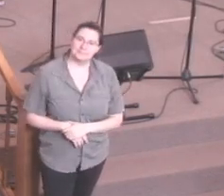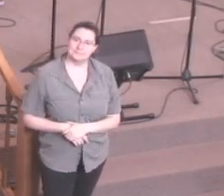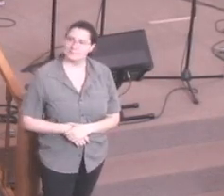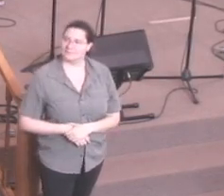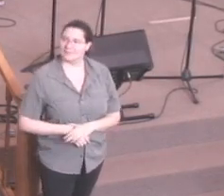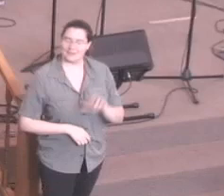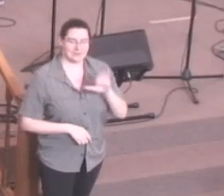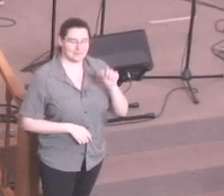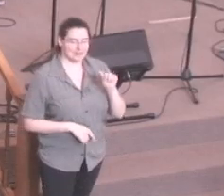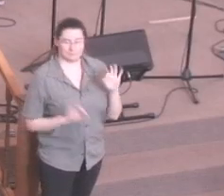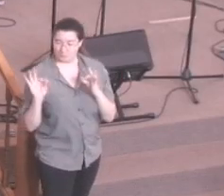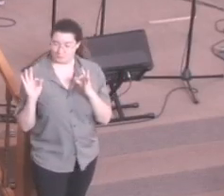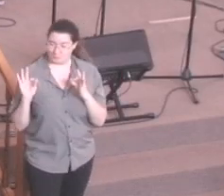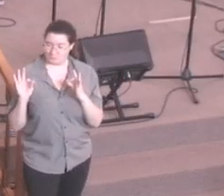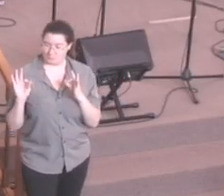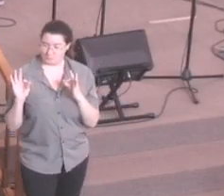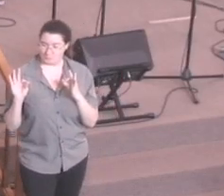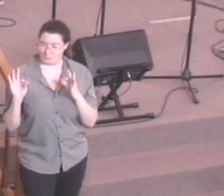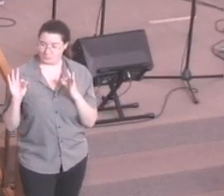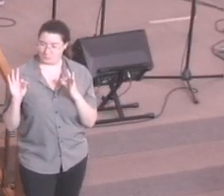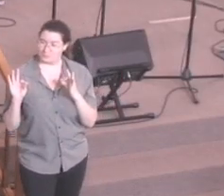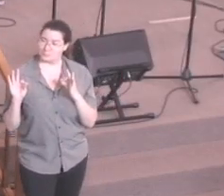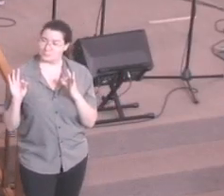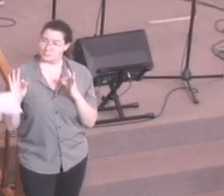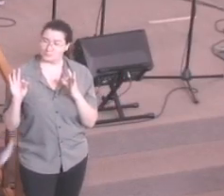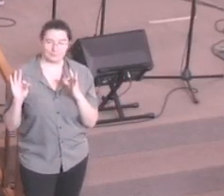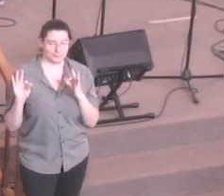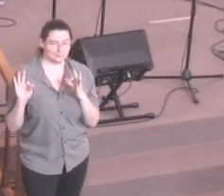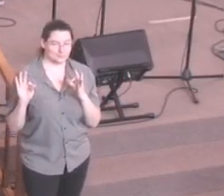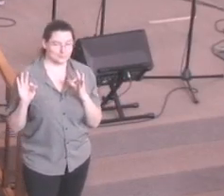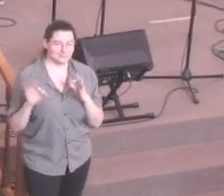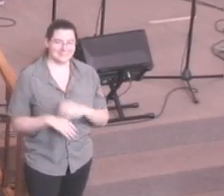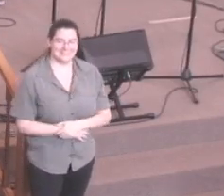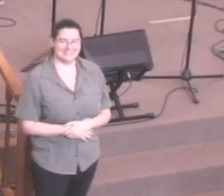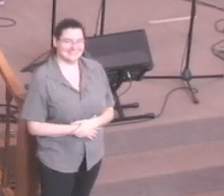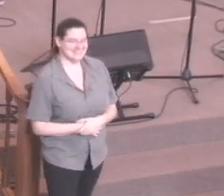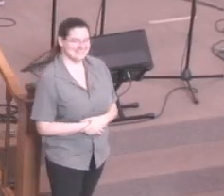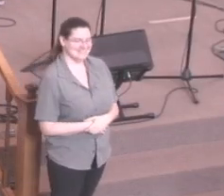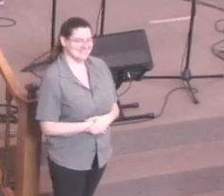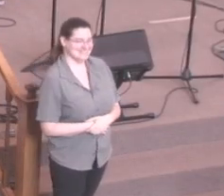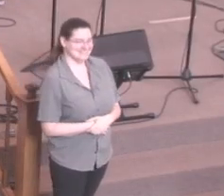Rebecca, just give me an evil eye. Yeah. Yep, see, see.